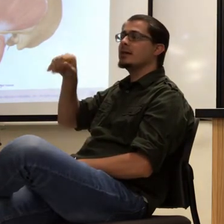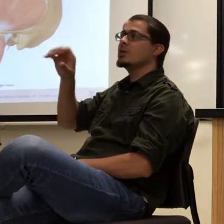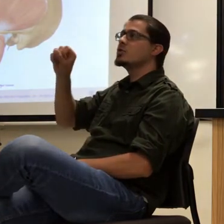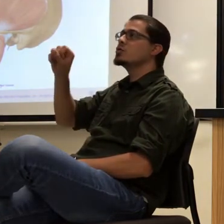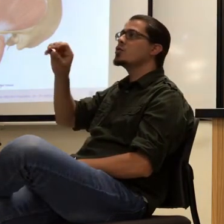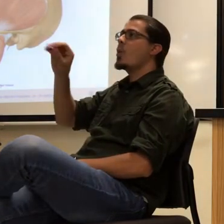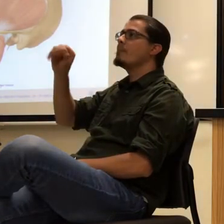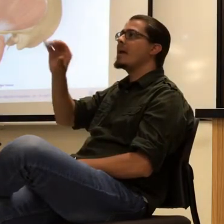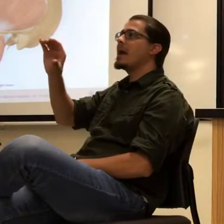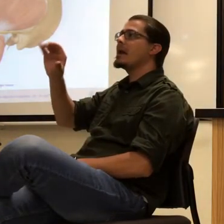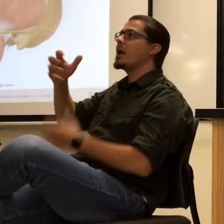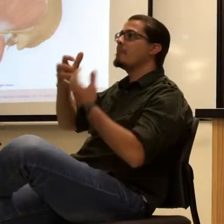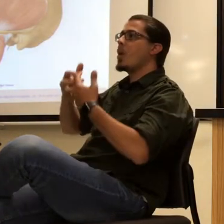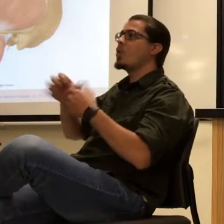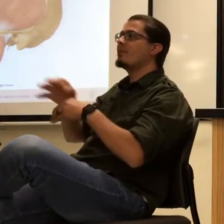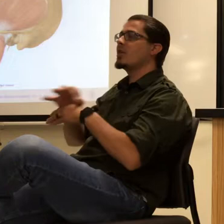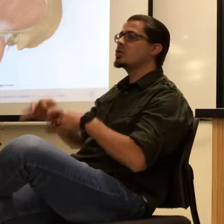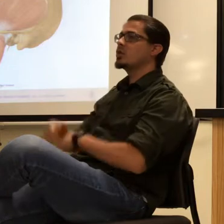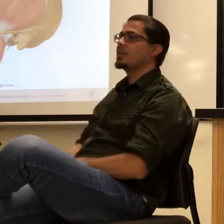function.